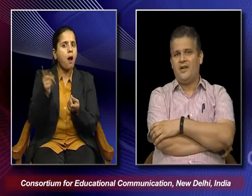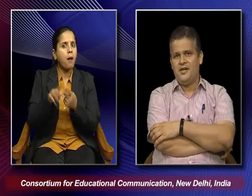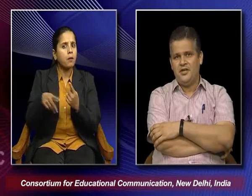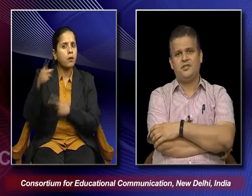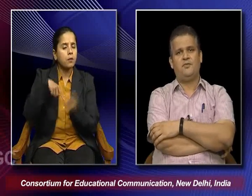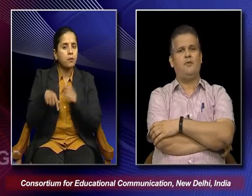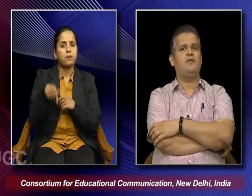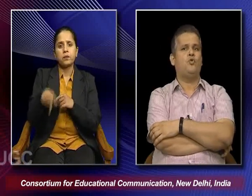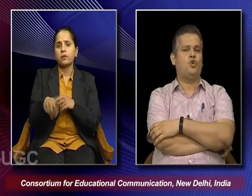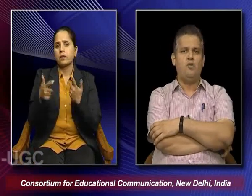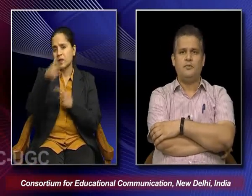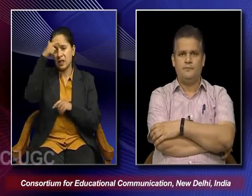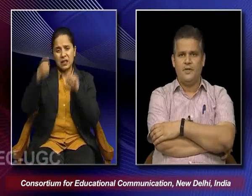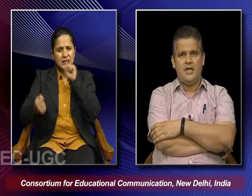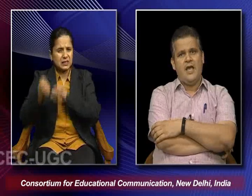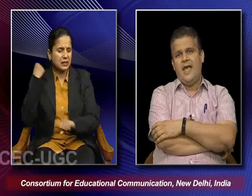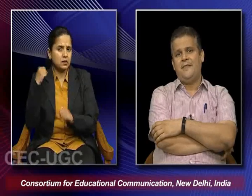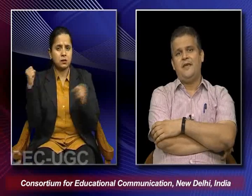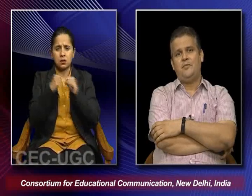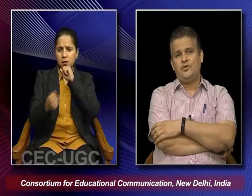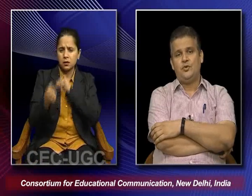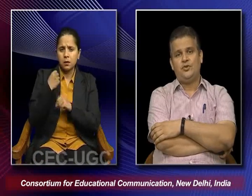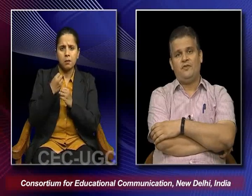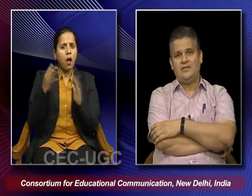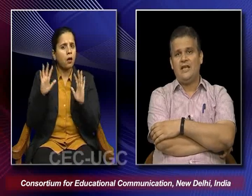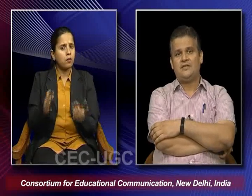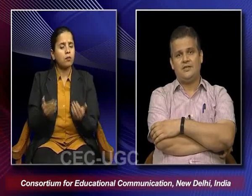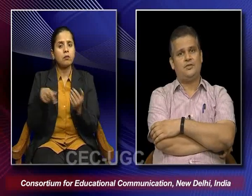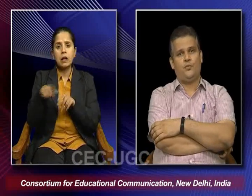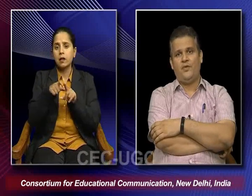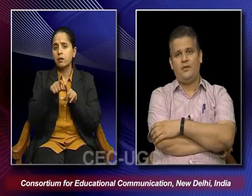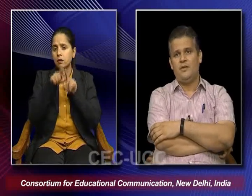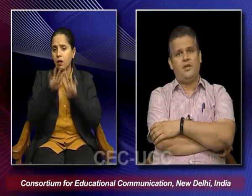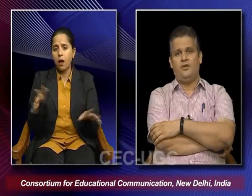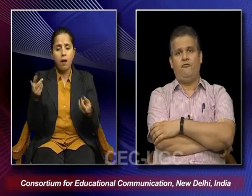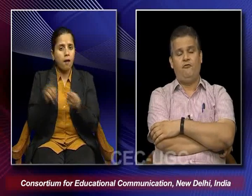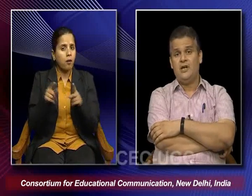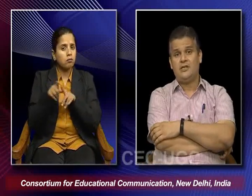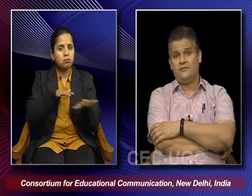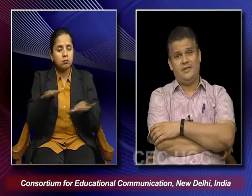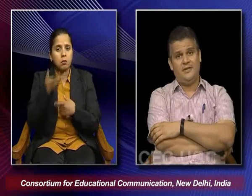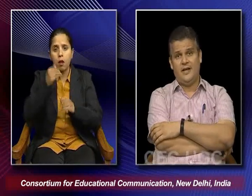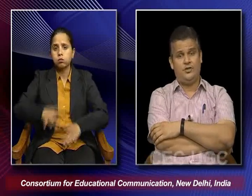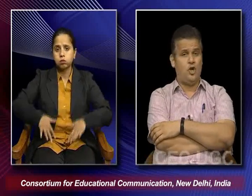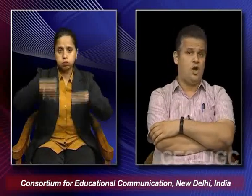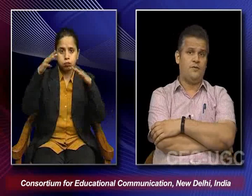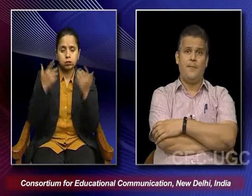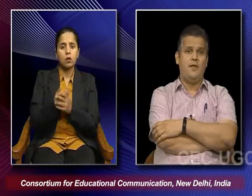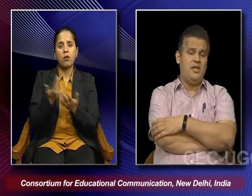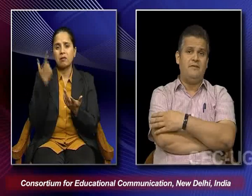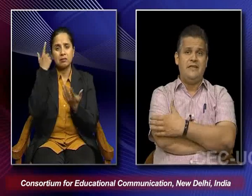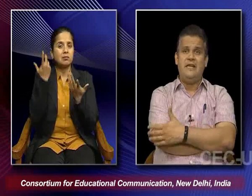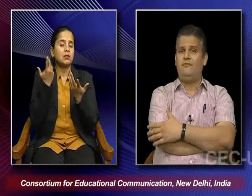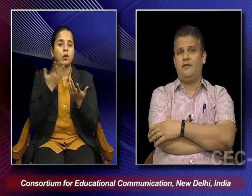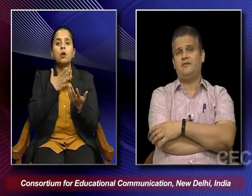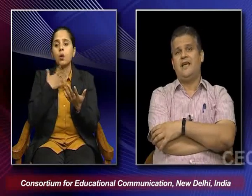weather conditions becoming more common, and the episodes of disasters, whether floods, whether they are drought,